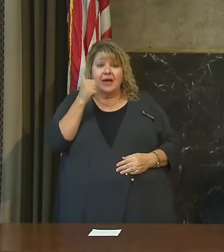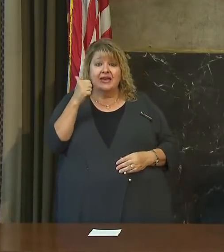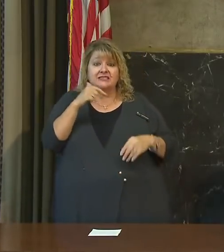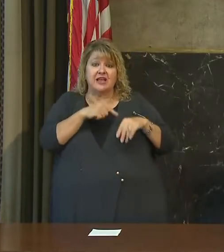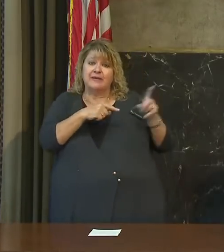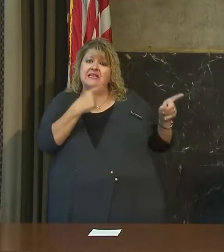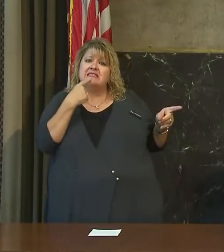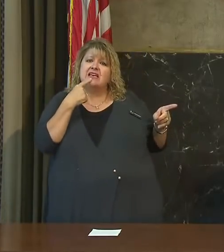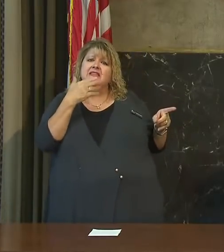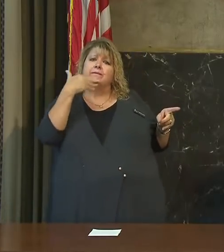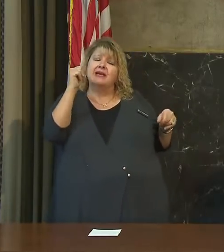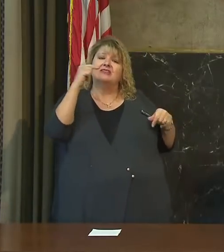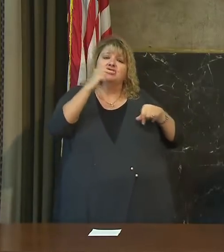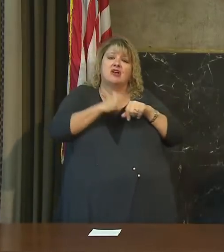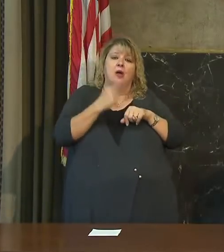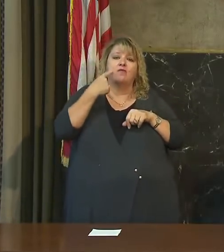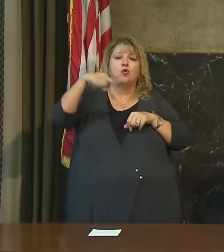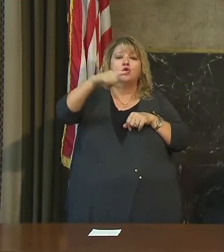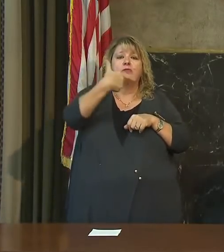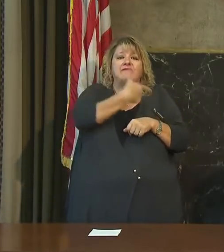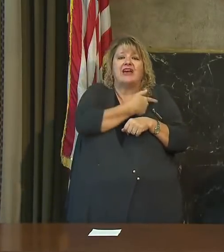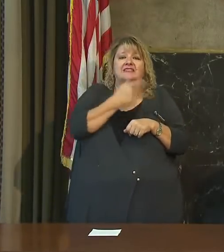meant.